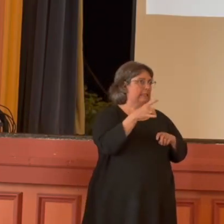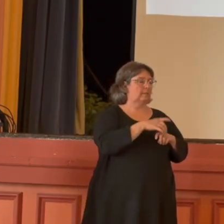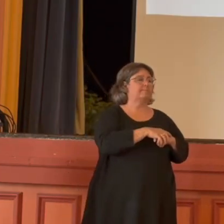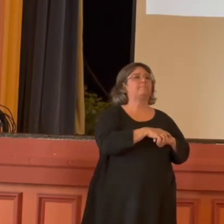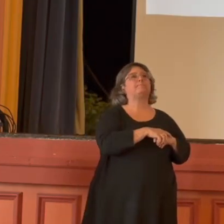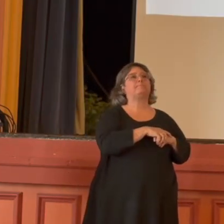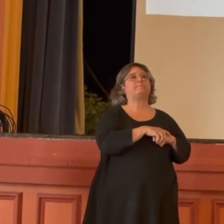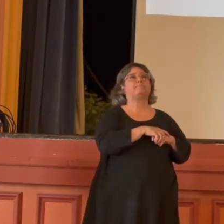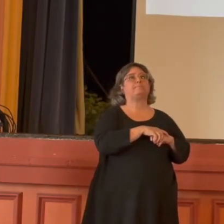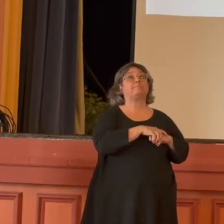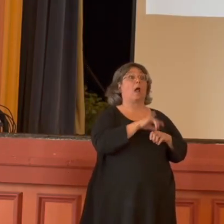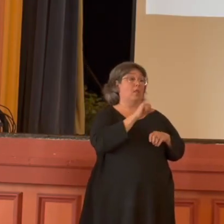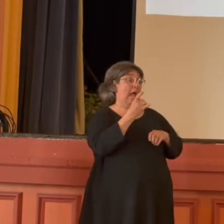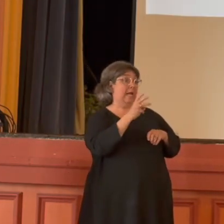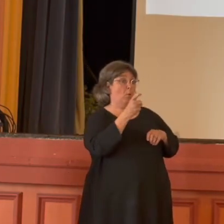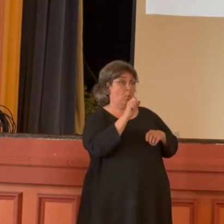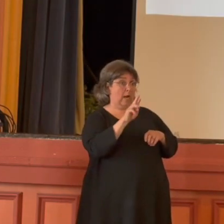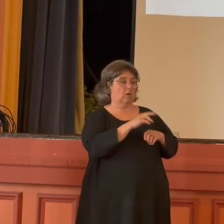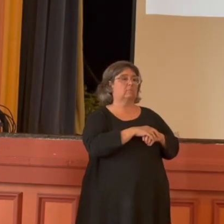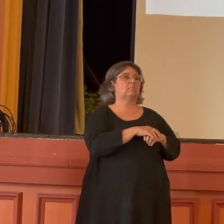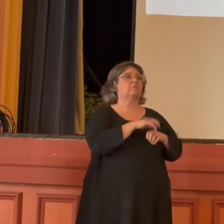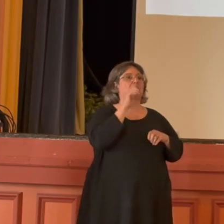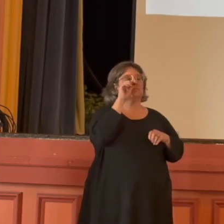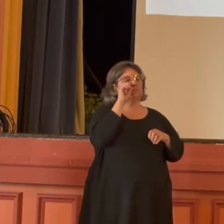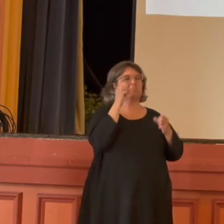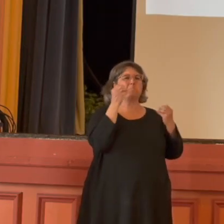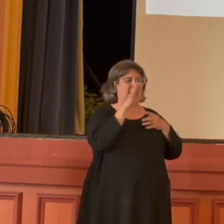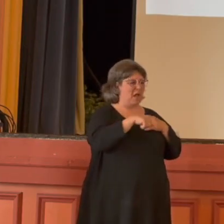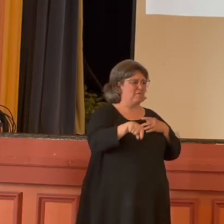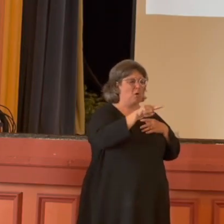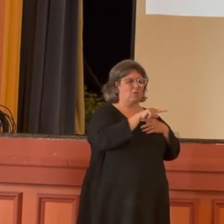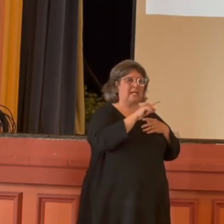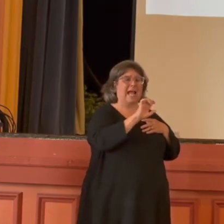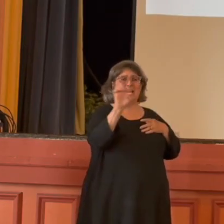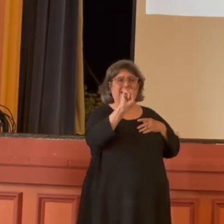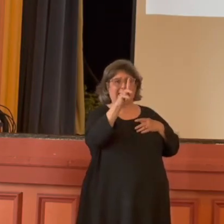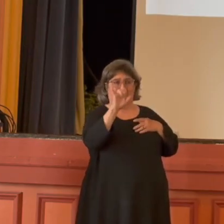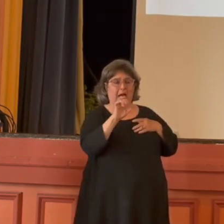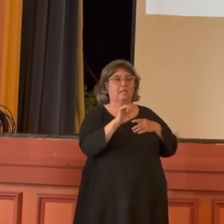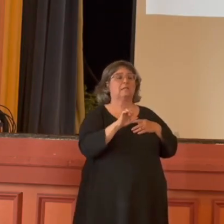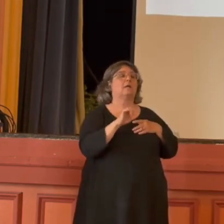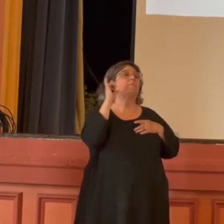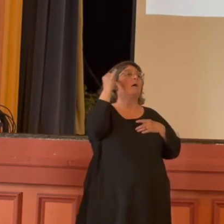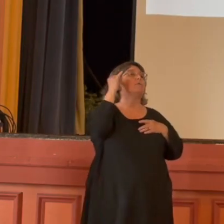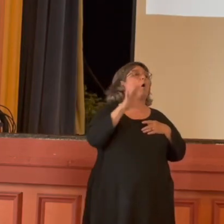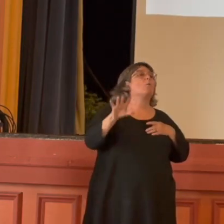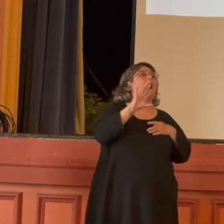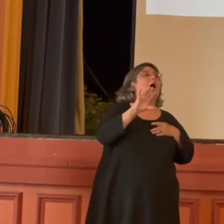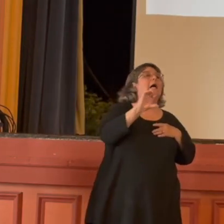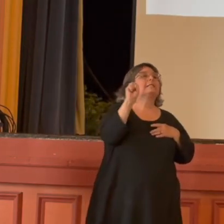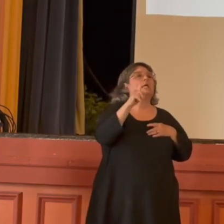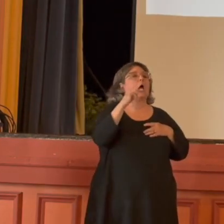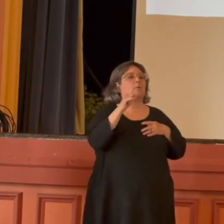And those 18 weirs, a lot of them are on the east side of the city of Buffalo around